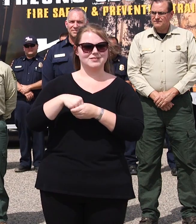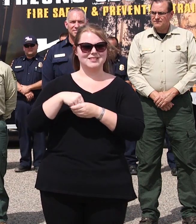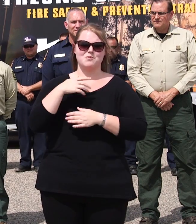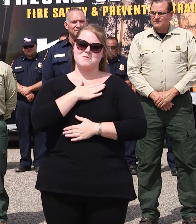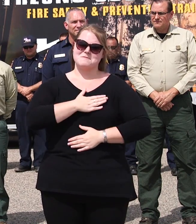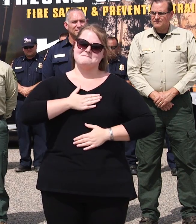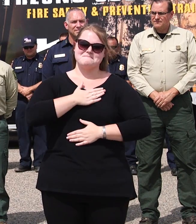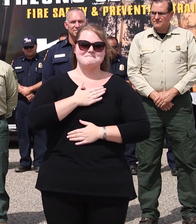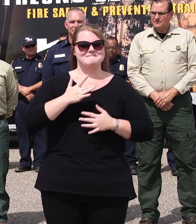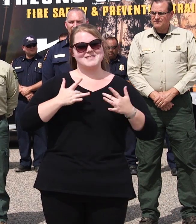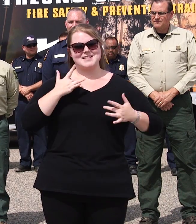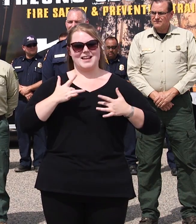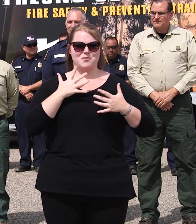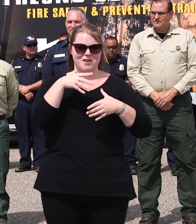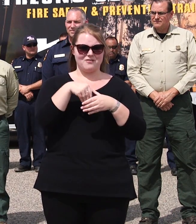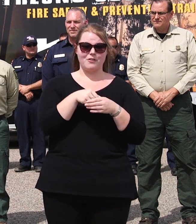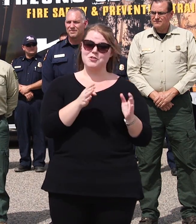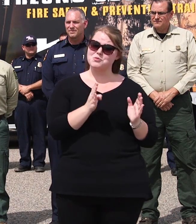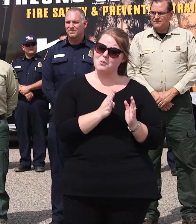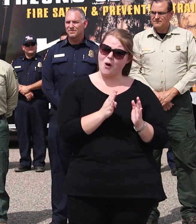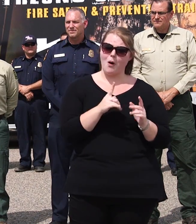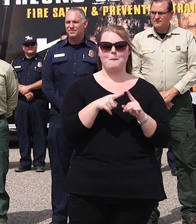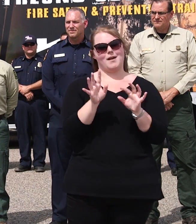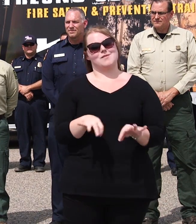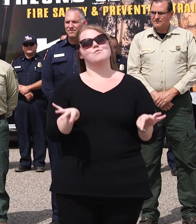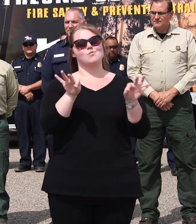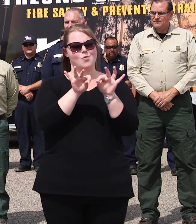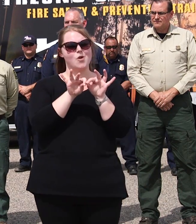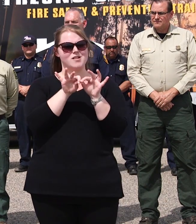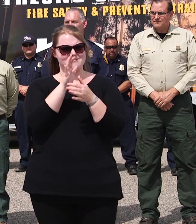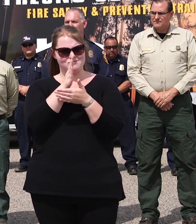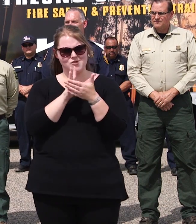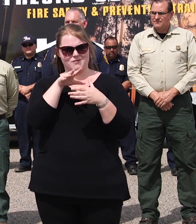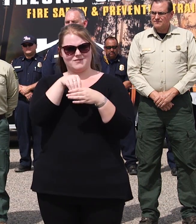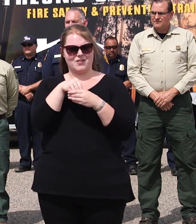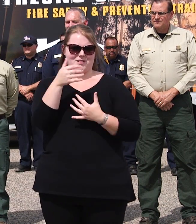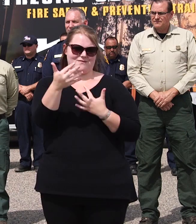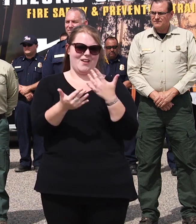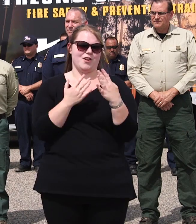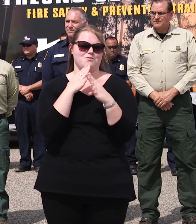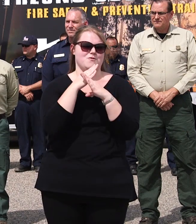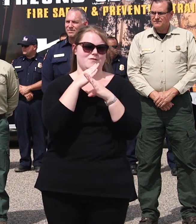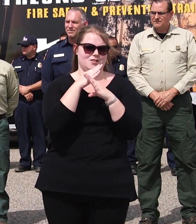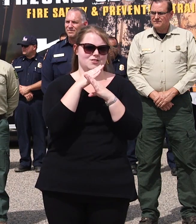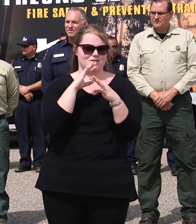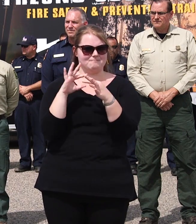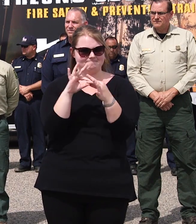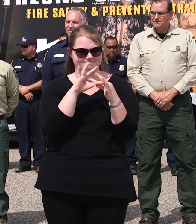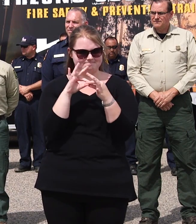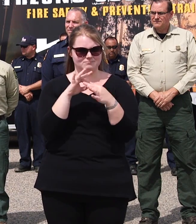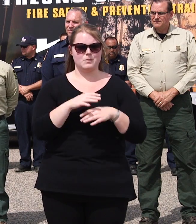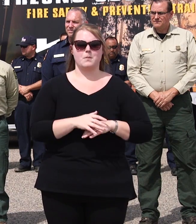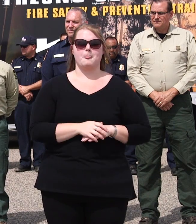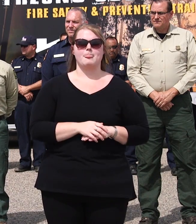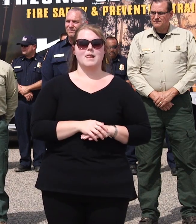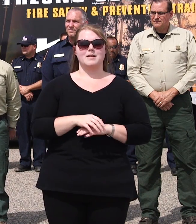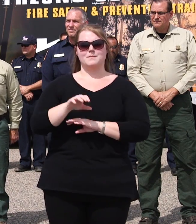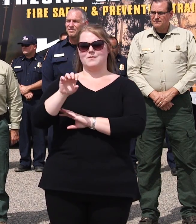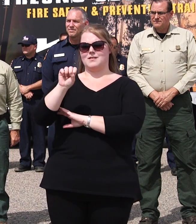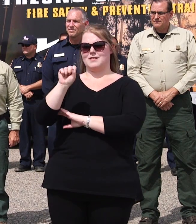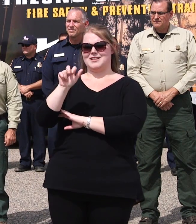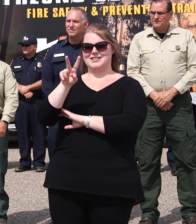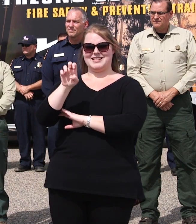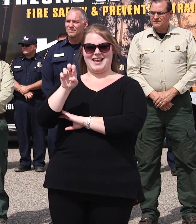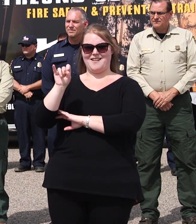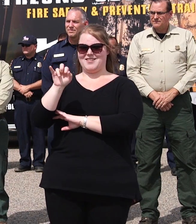a small but important part of this fabric of fire prevention network. Through the Save the Sierra